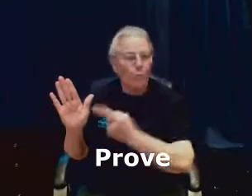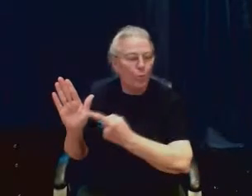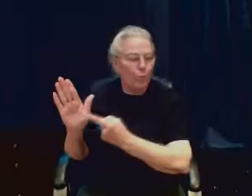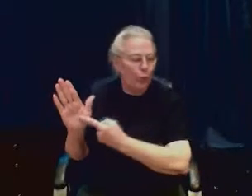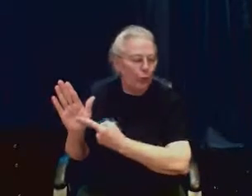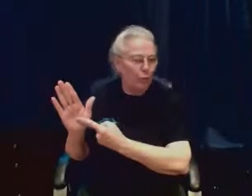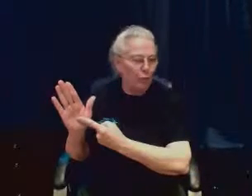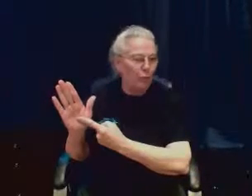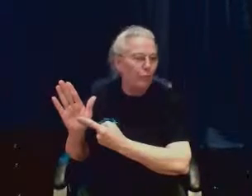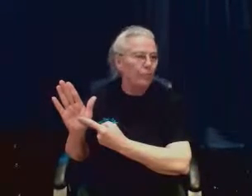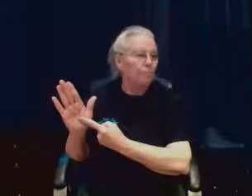Proof.